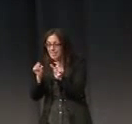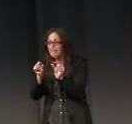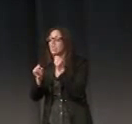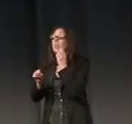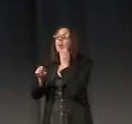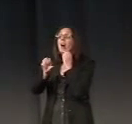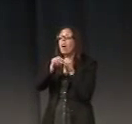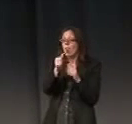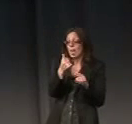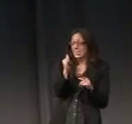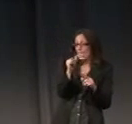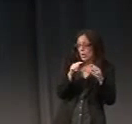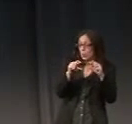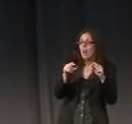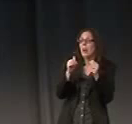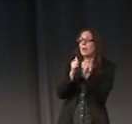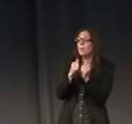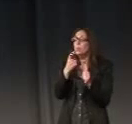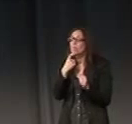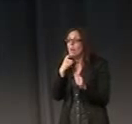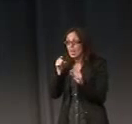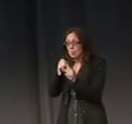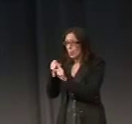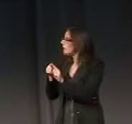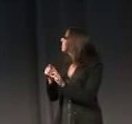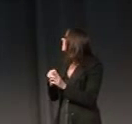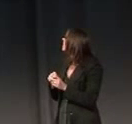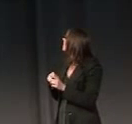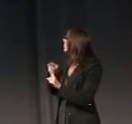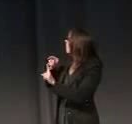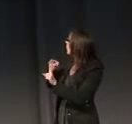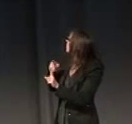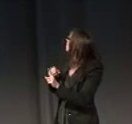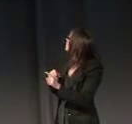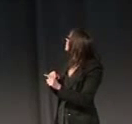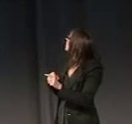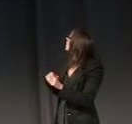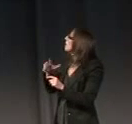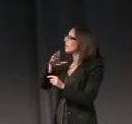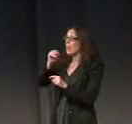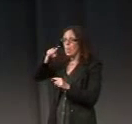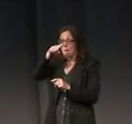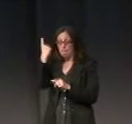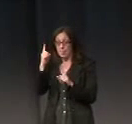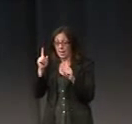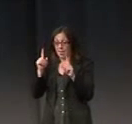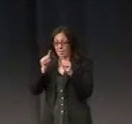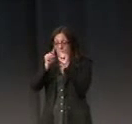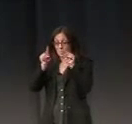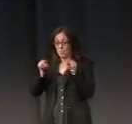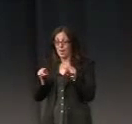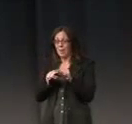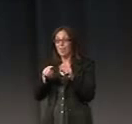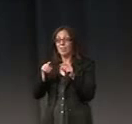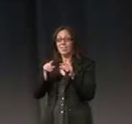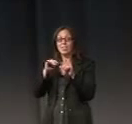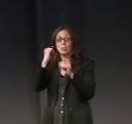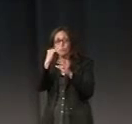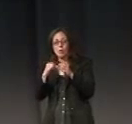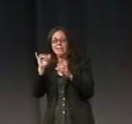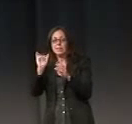Or finally, the black square traces a brick red cube. So if you feel confused, you're not